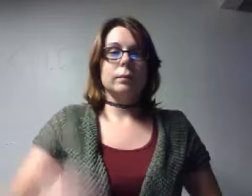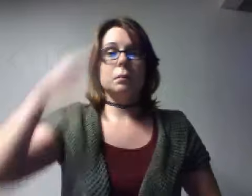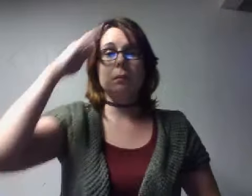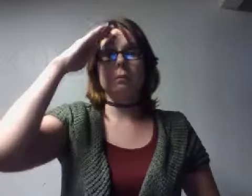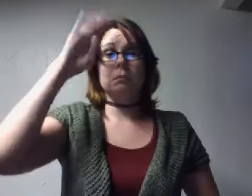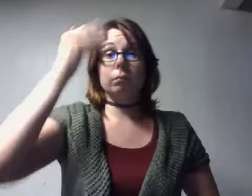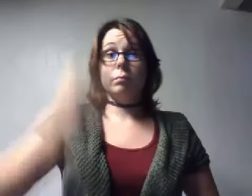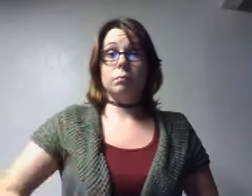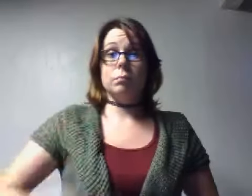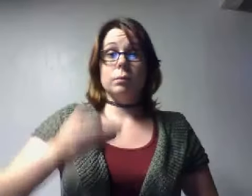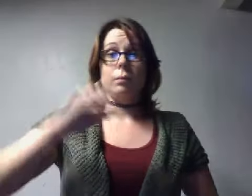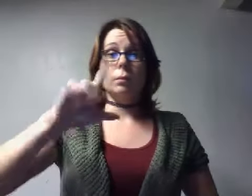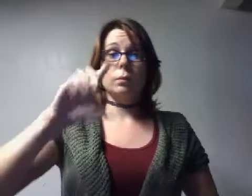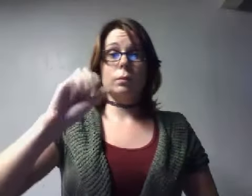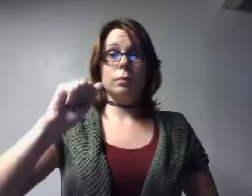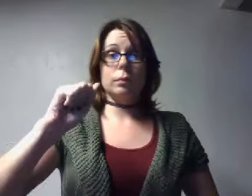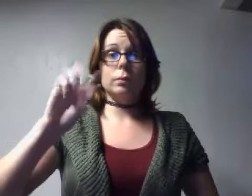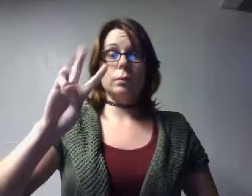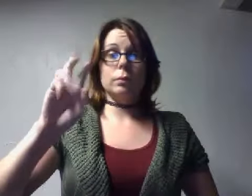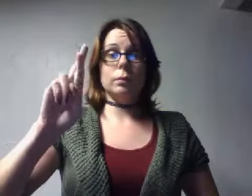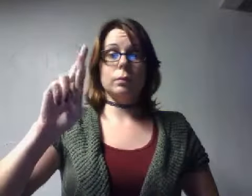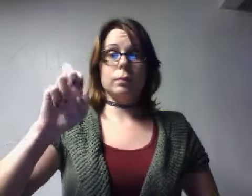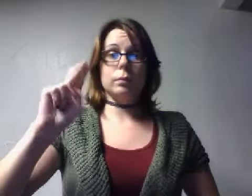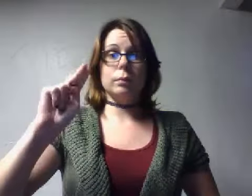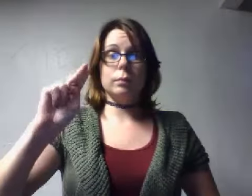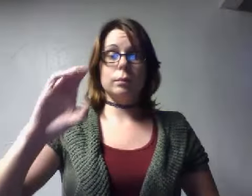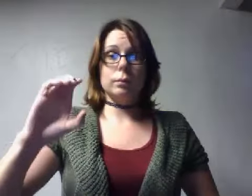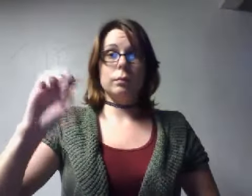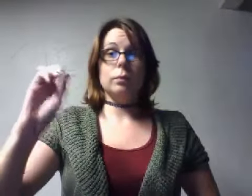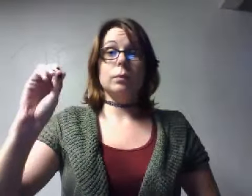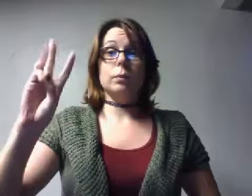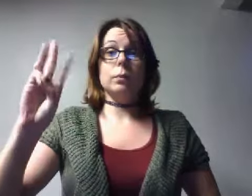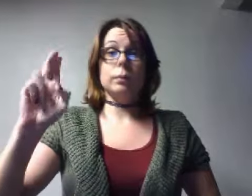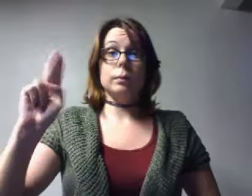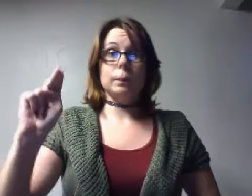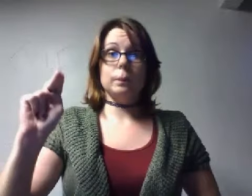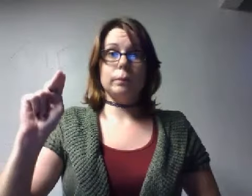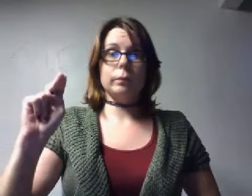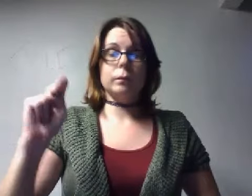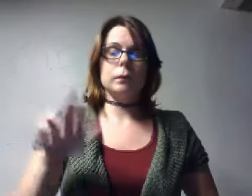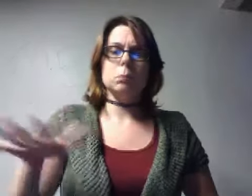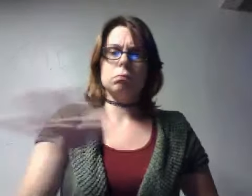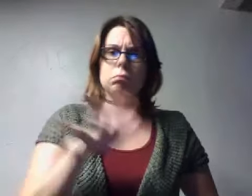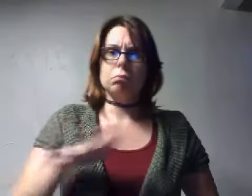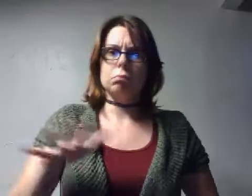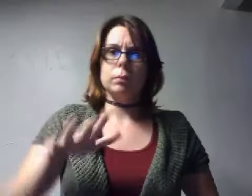Lawrence Odom. The location is UNF in Jacksonville, Florida. My topic is